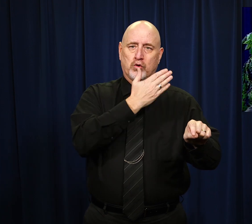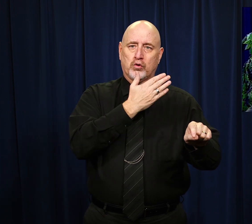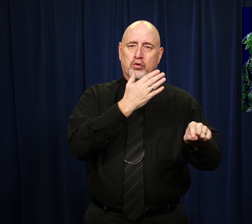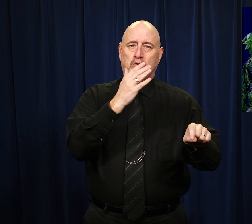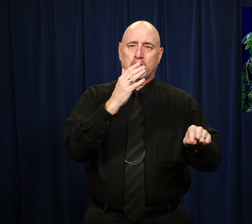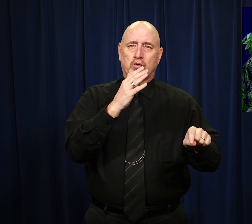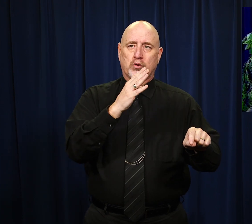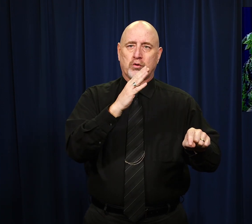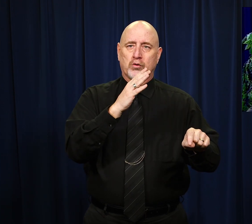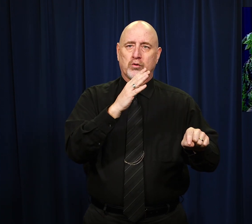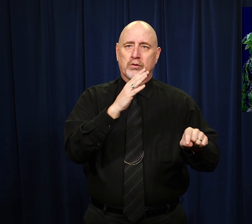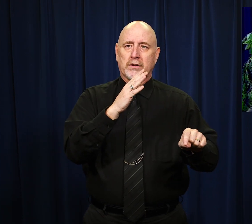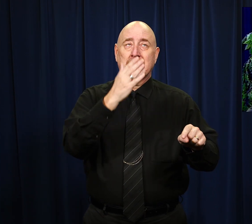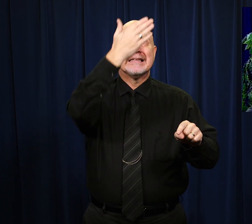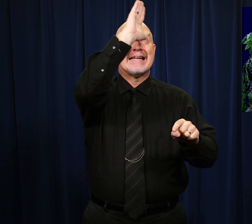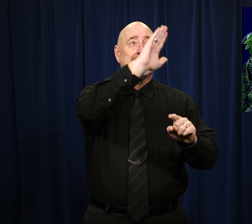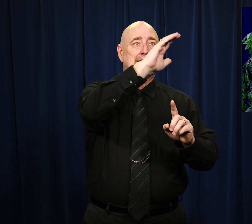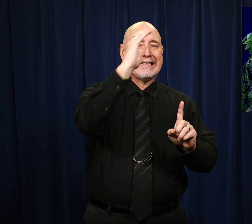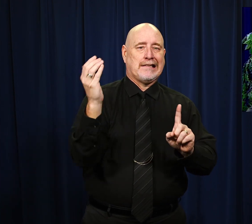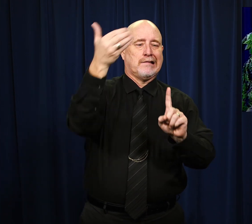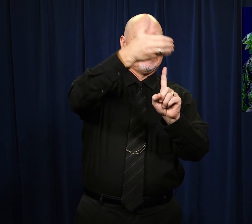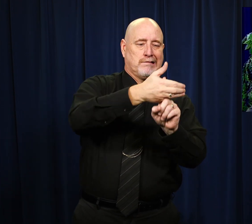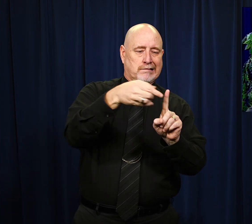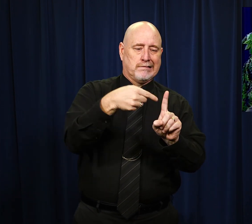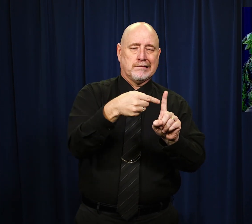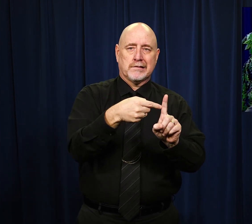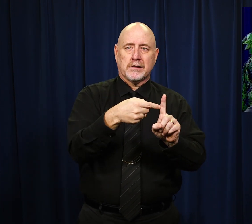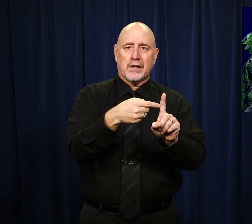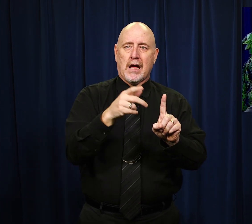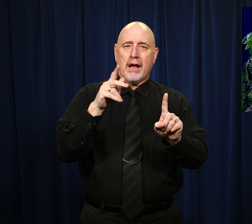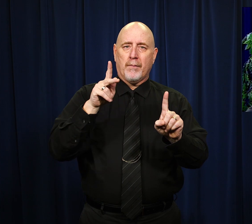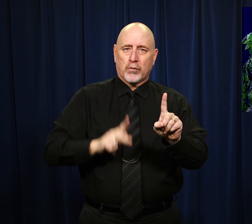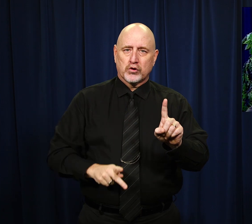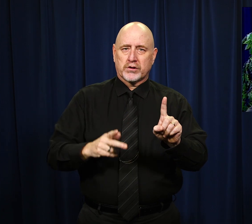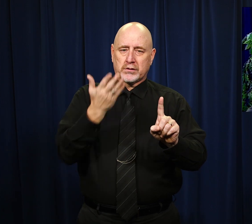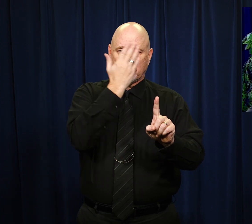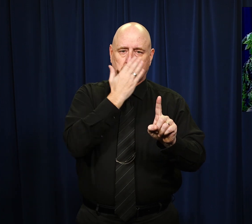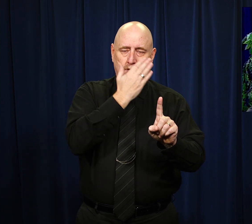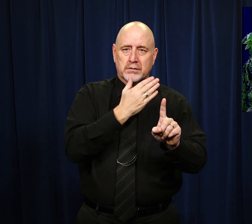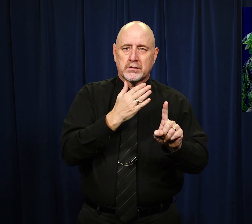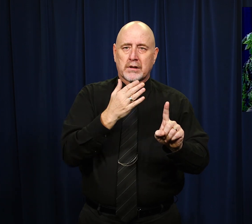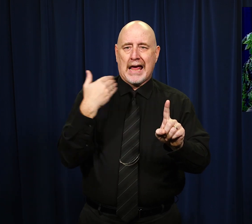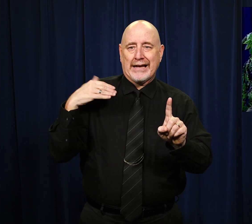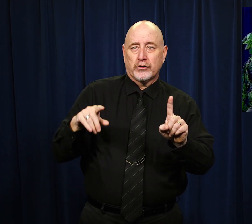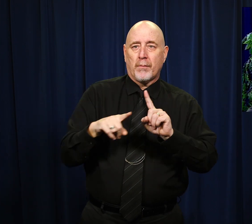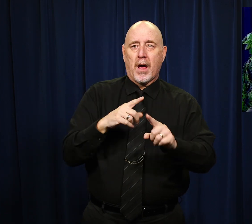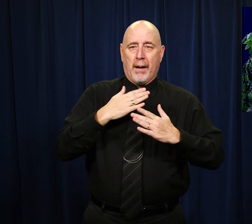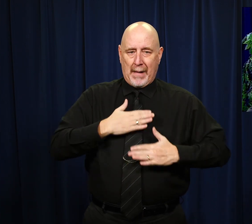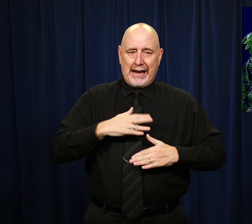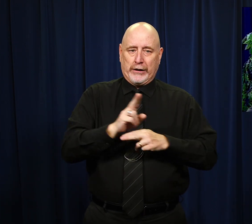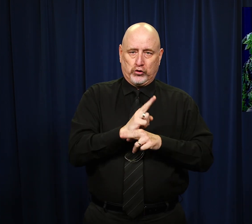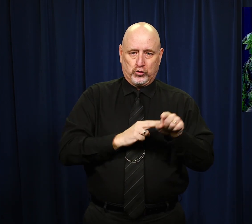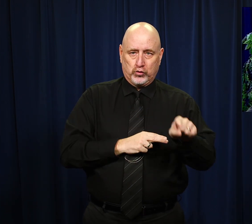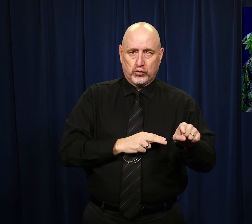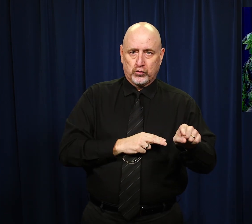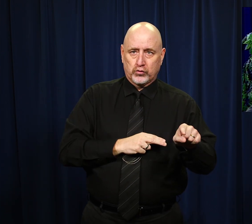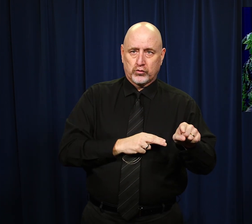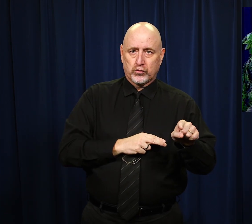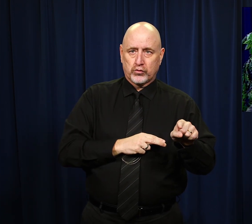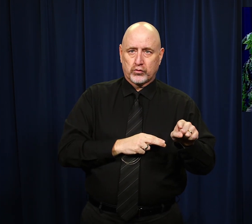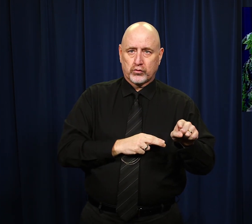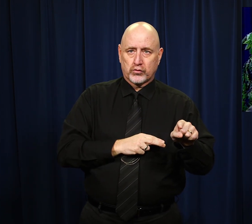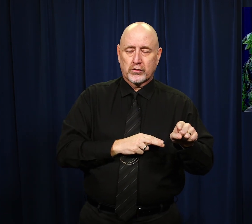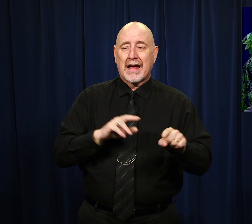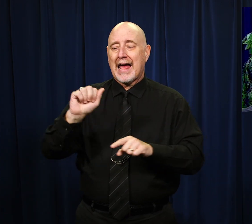house, in this case, deity, or to house an angel, where a body is actually used, as opposed